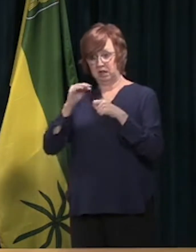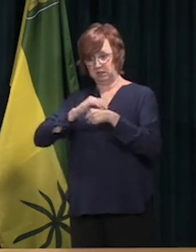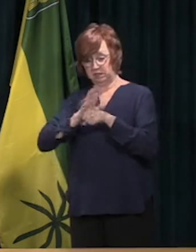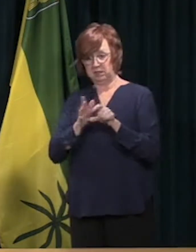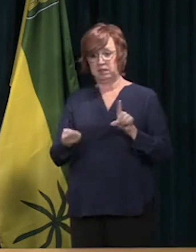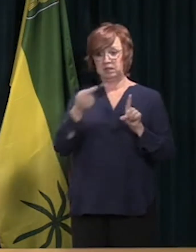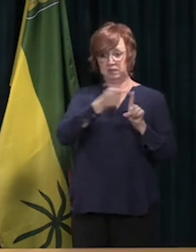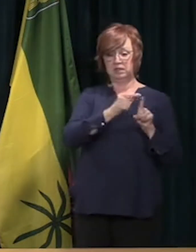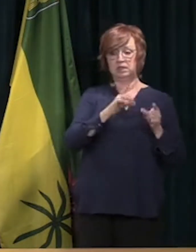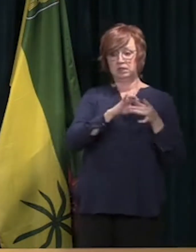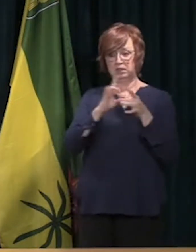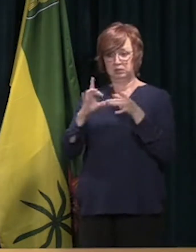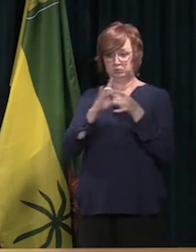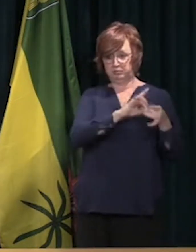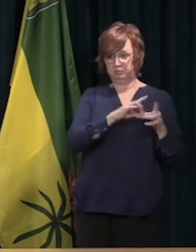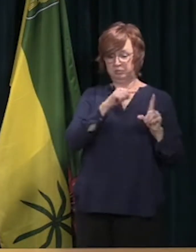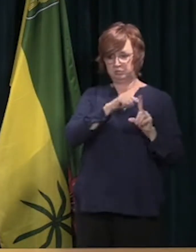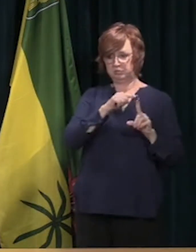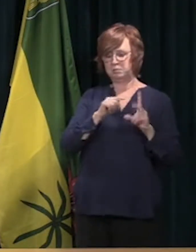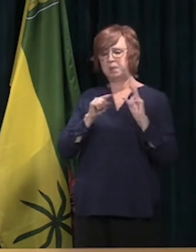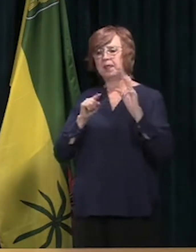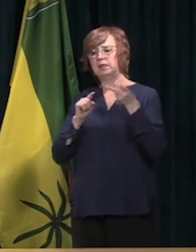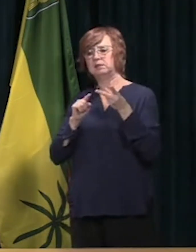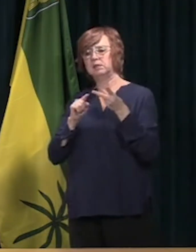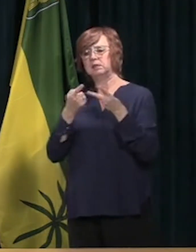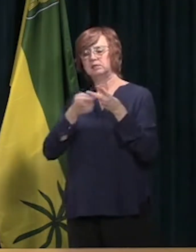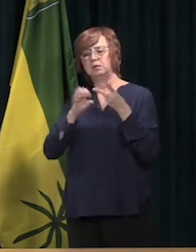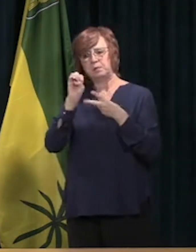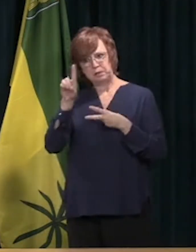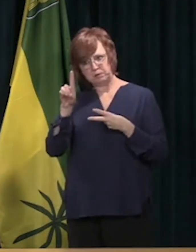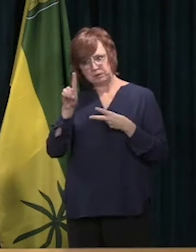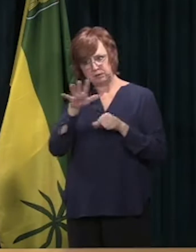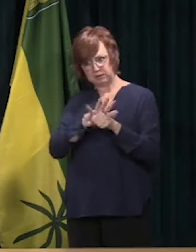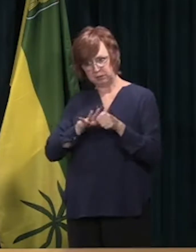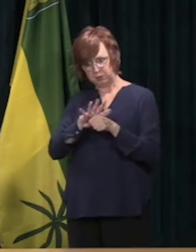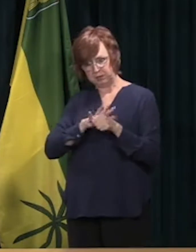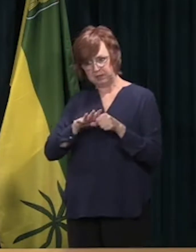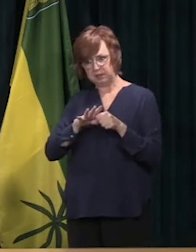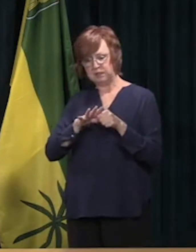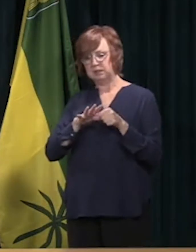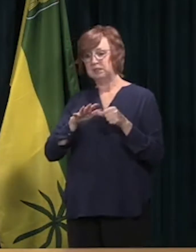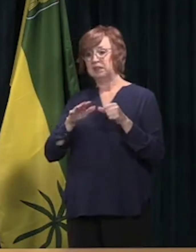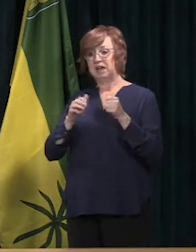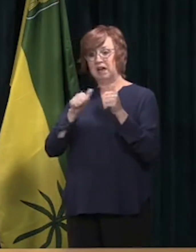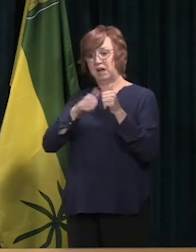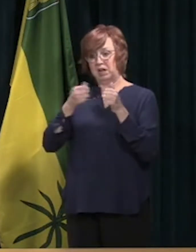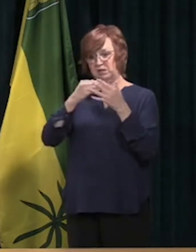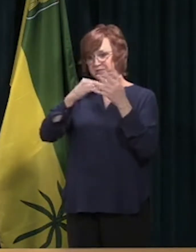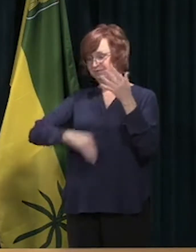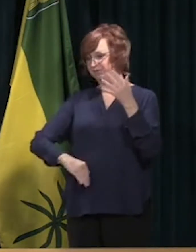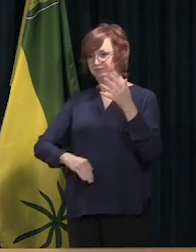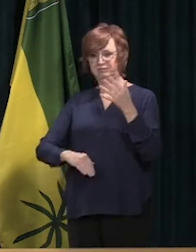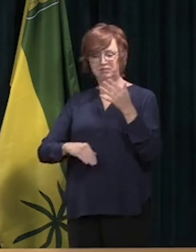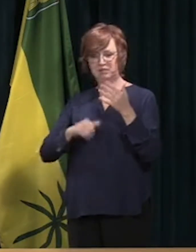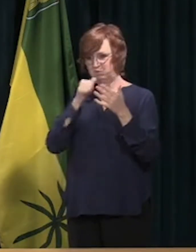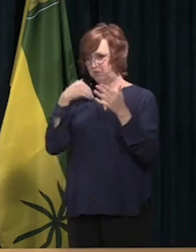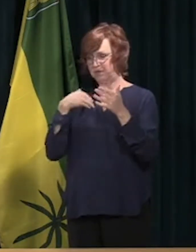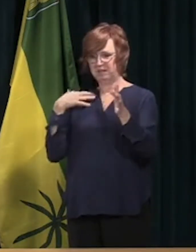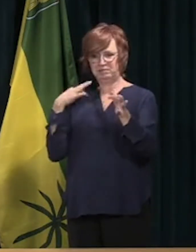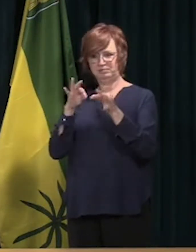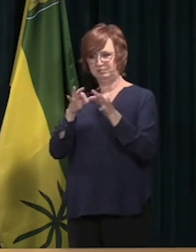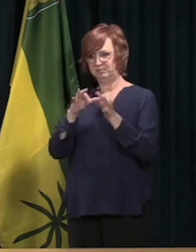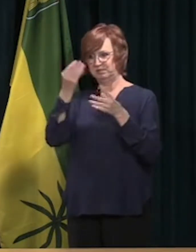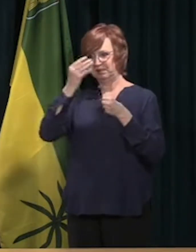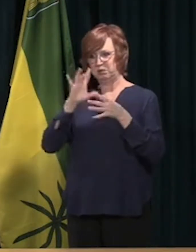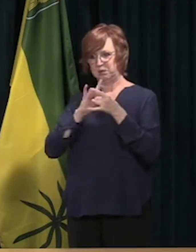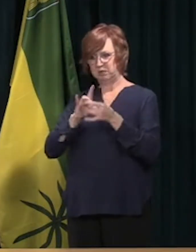one case that was related to an event in Edmonton, and the rest I don't have that up-to-date information. In future, what we'll be